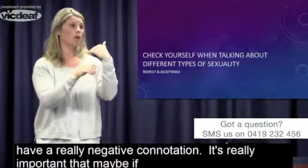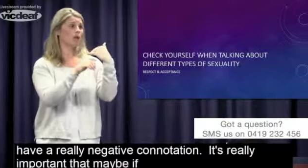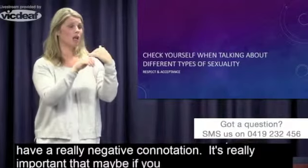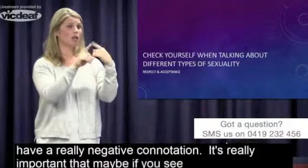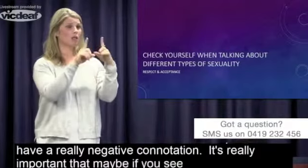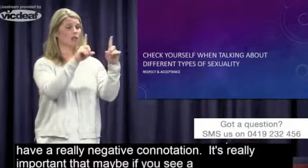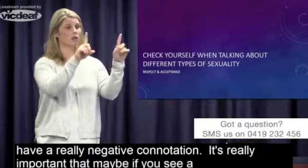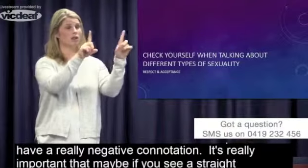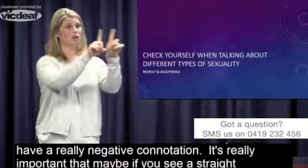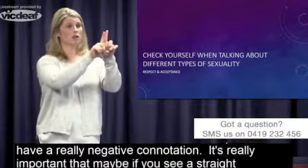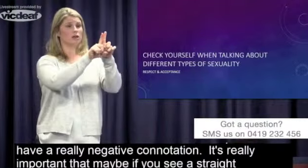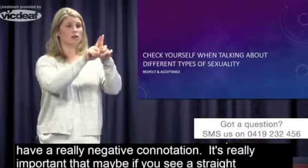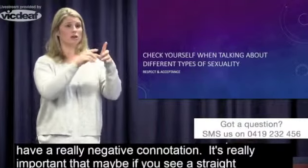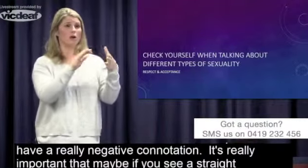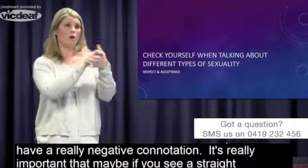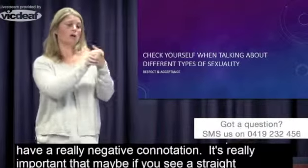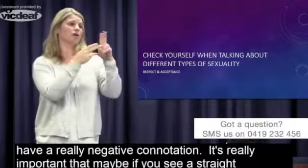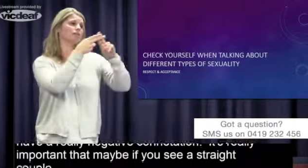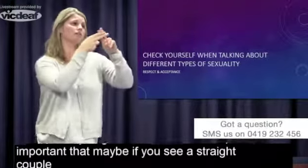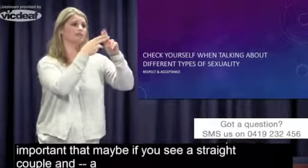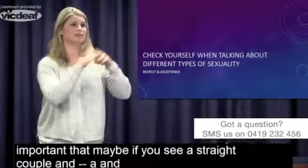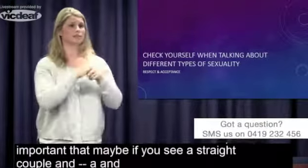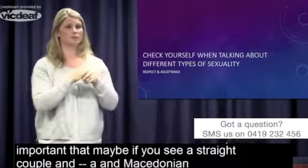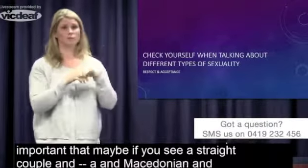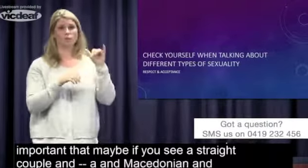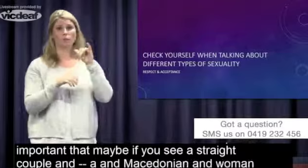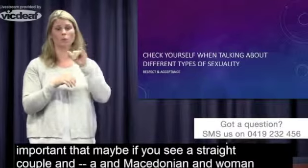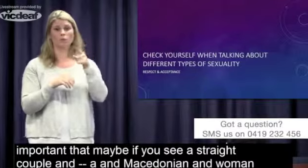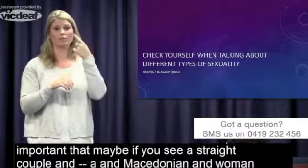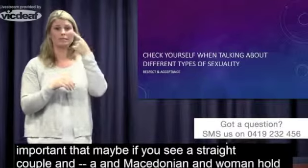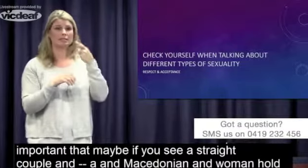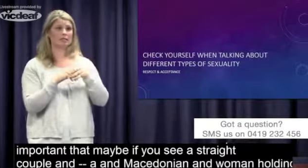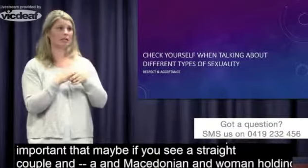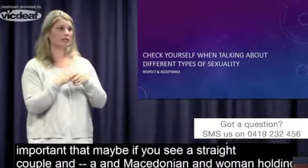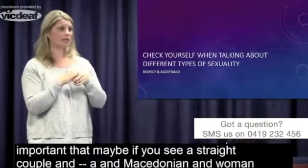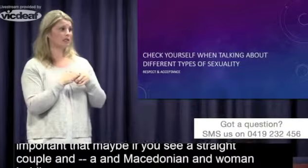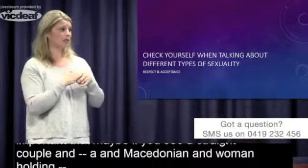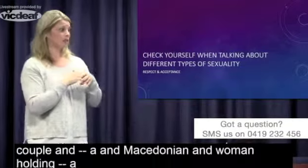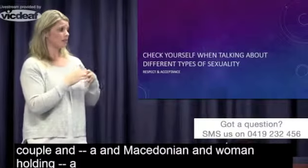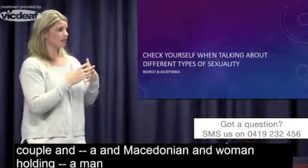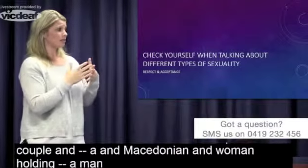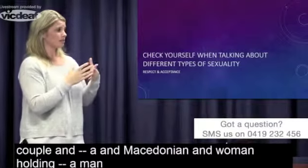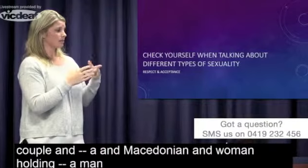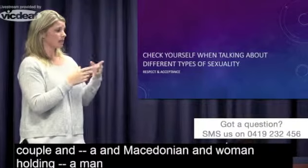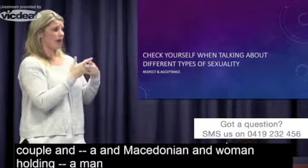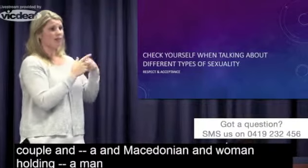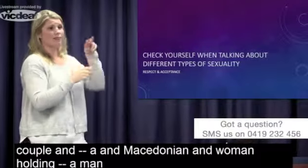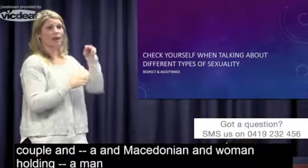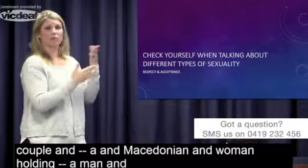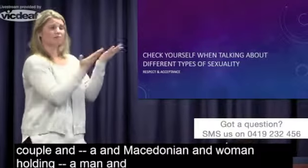man and a woman, holding hands or being affectionate, maybe even kissing, or you see them just together, or